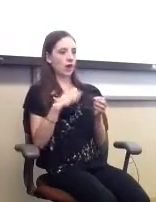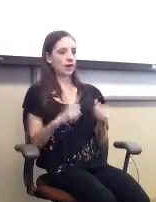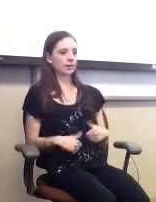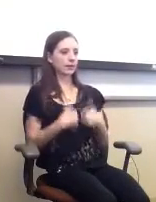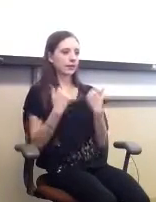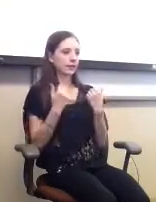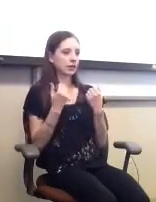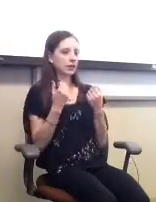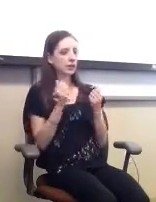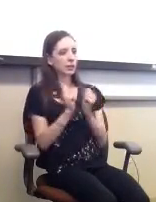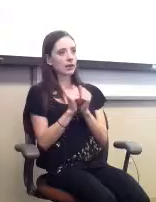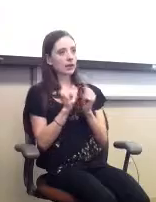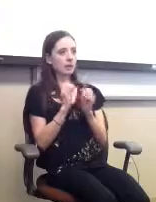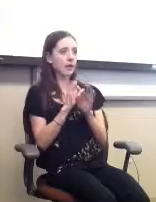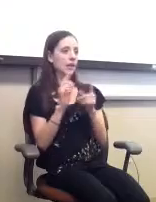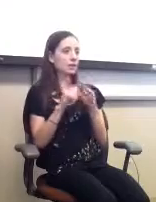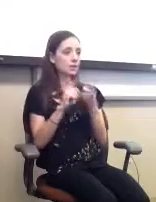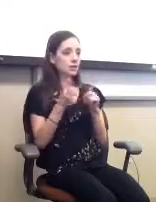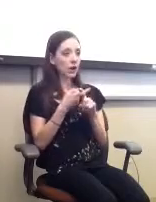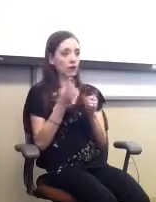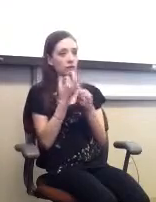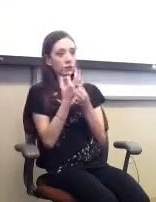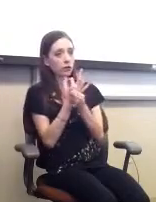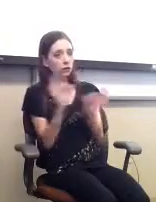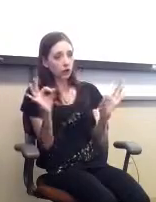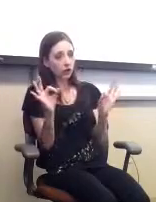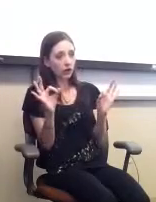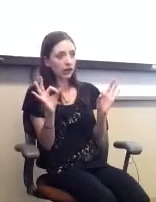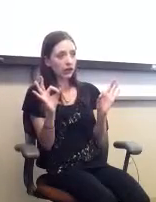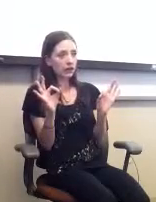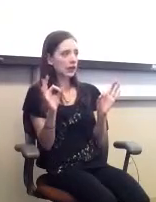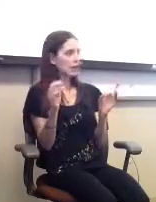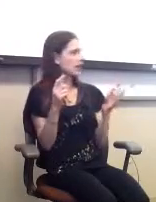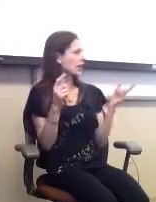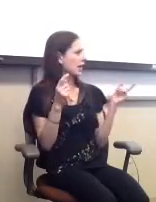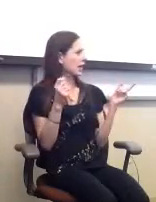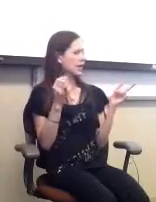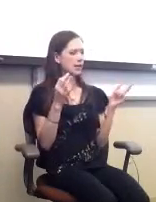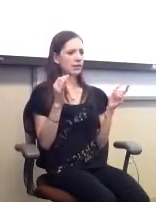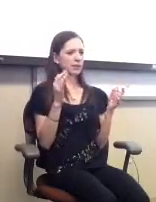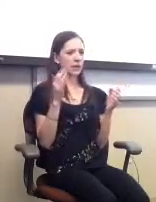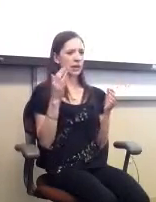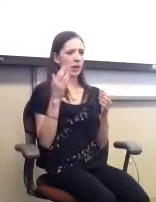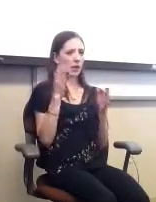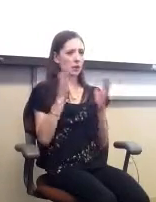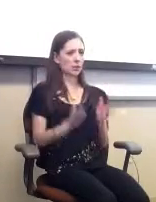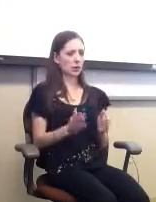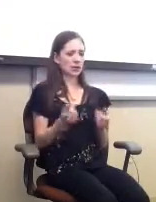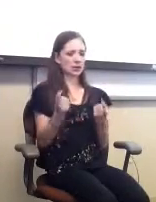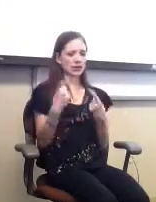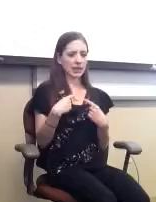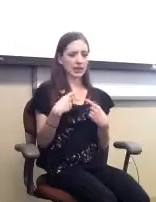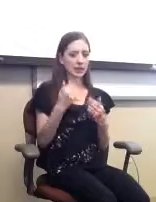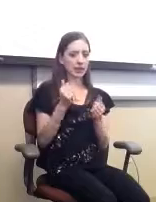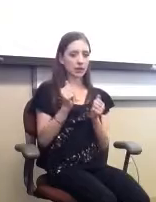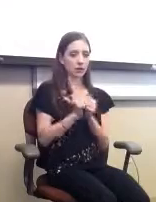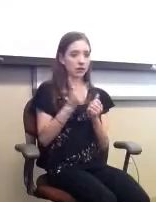that if somebody yeah. ever came to look at the file, we would know... Exactly. That conversation had happened. So how are you supporting your family of five